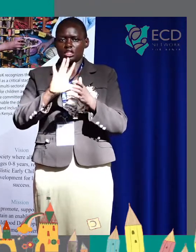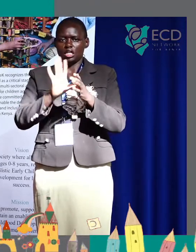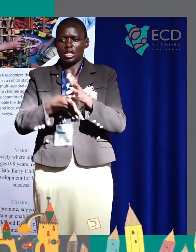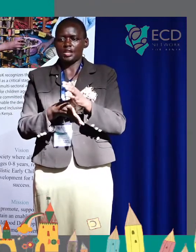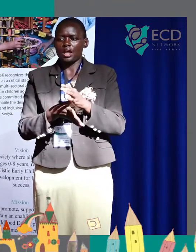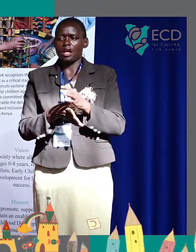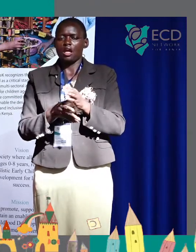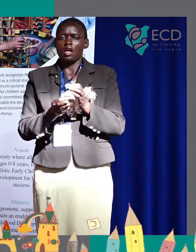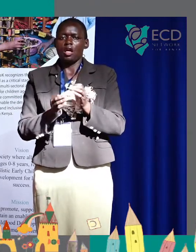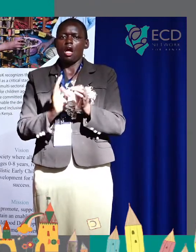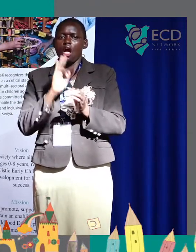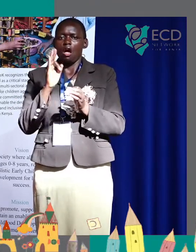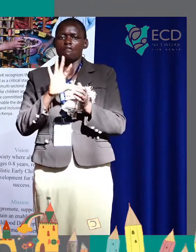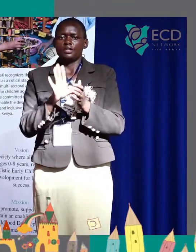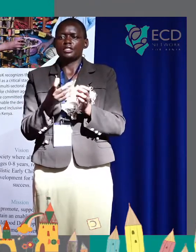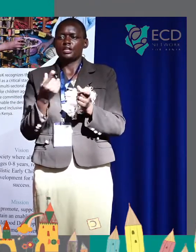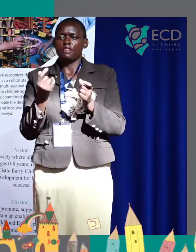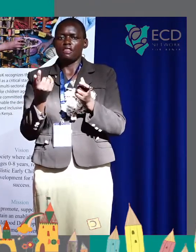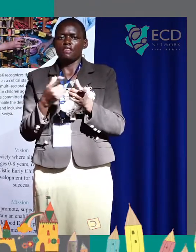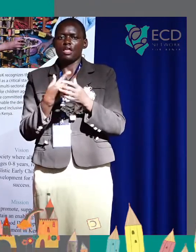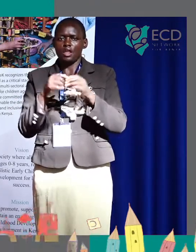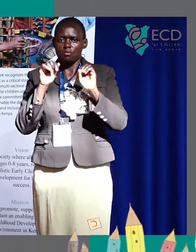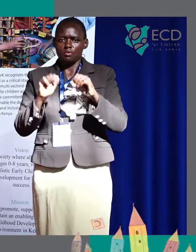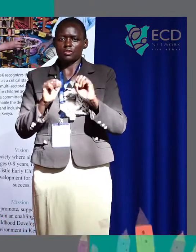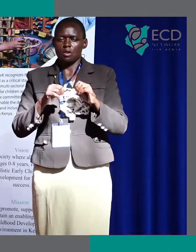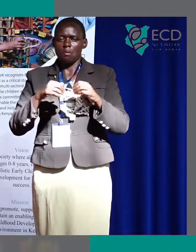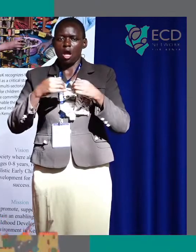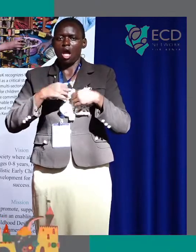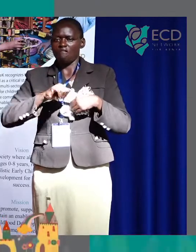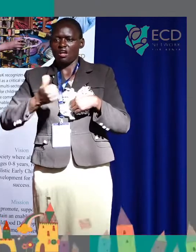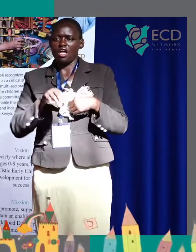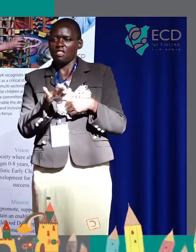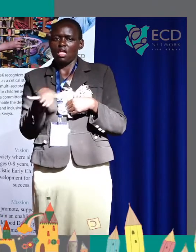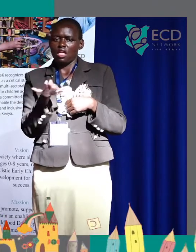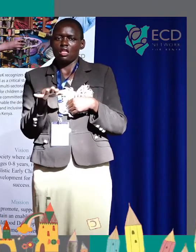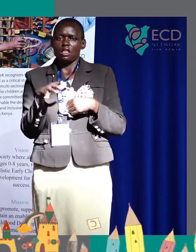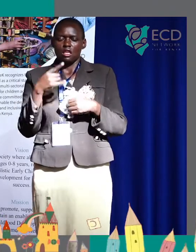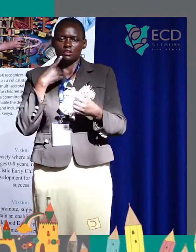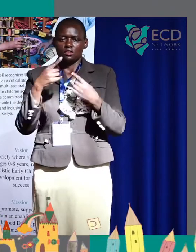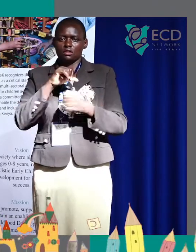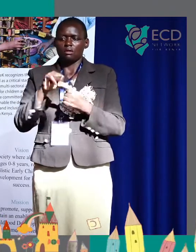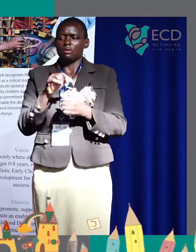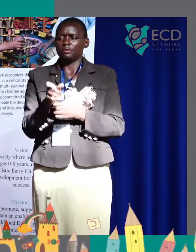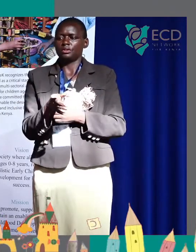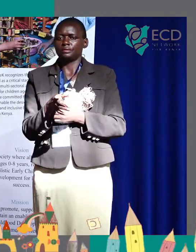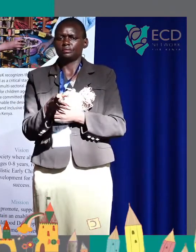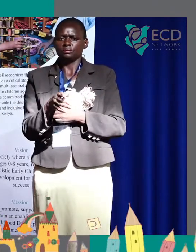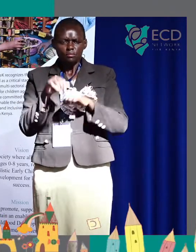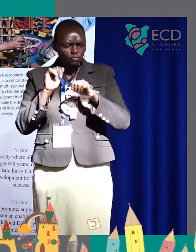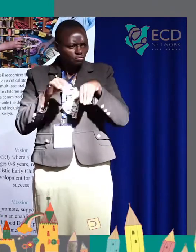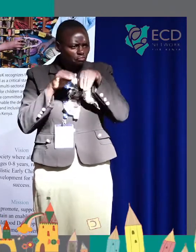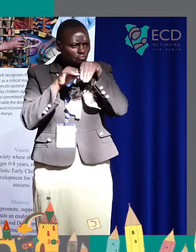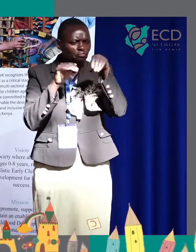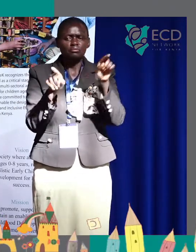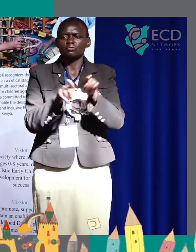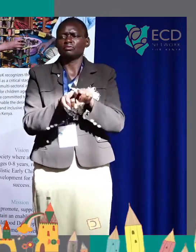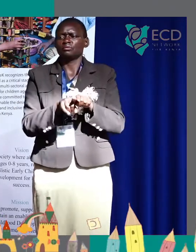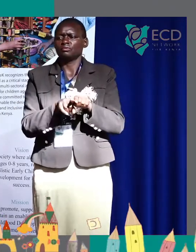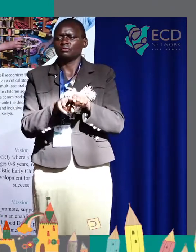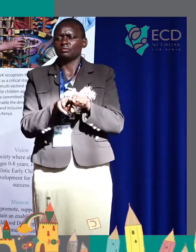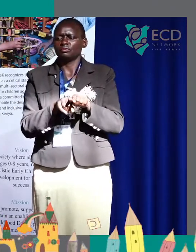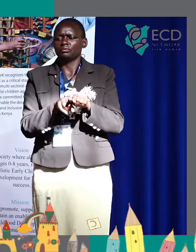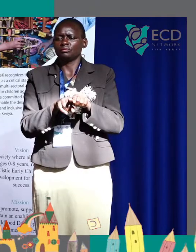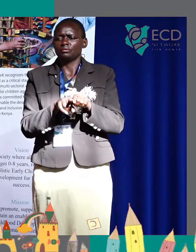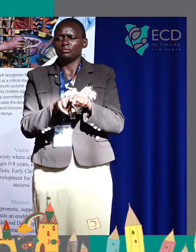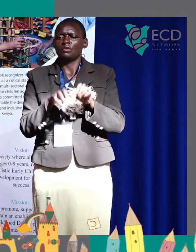After our tea break, we will go into concurrent sessions. Are we together? Munafuata program tafadhali.